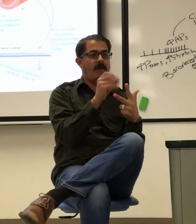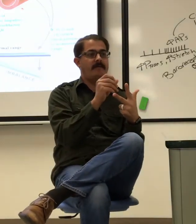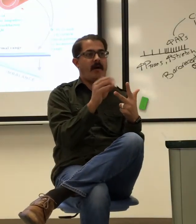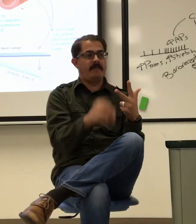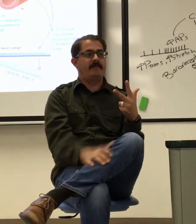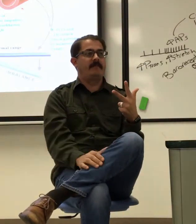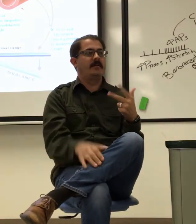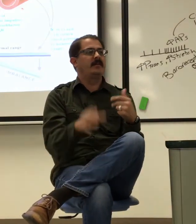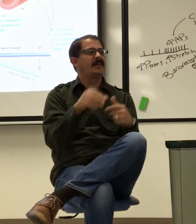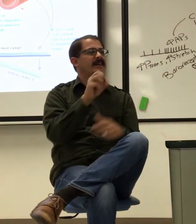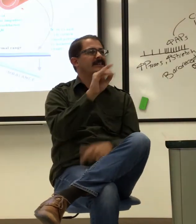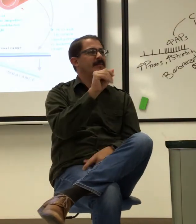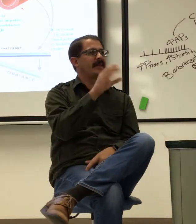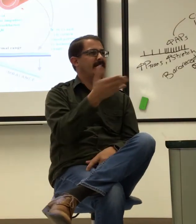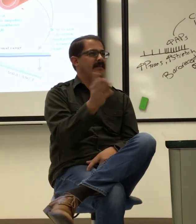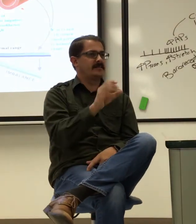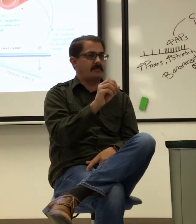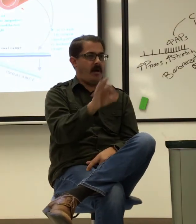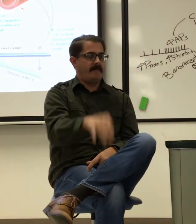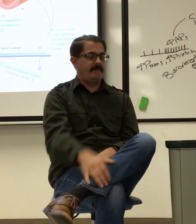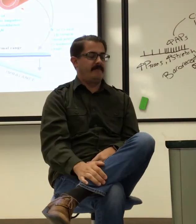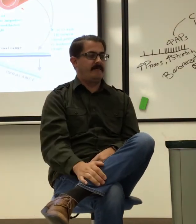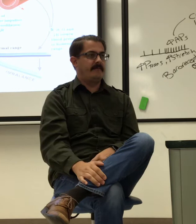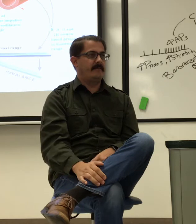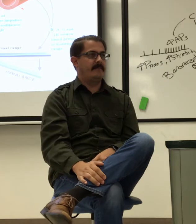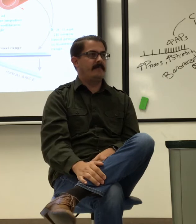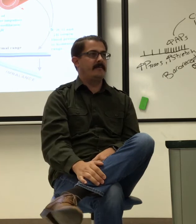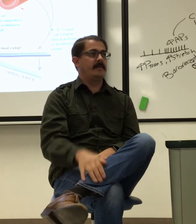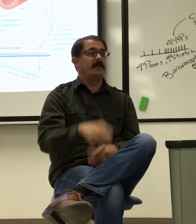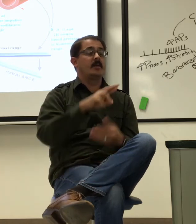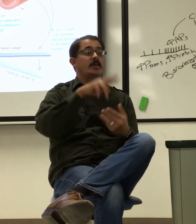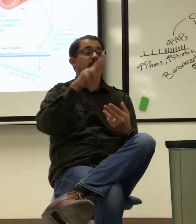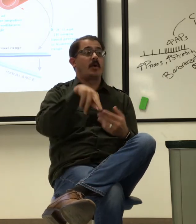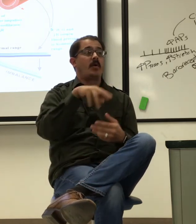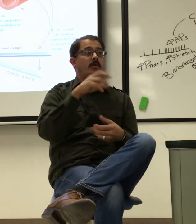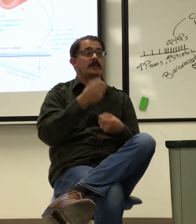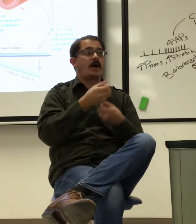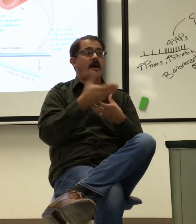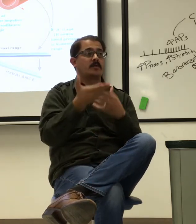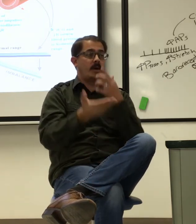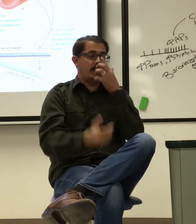things. Just turn them off. Okay. So the result of that will be